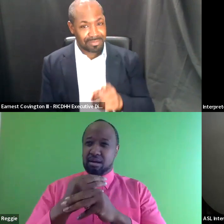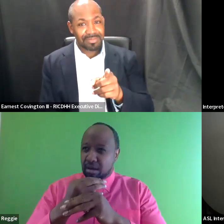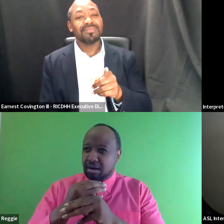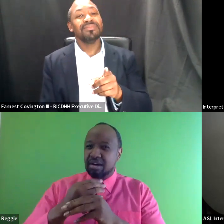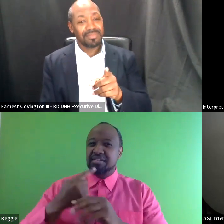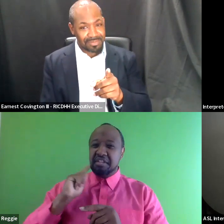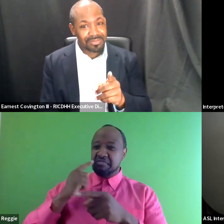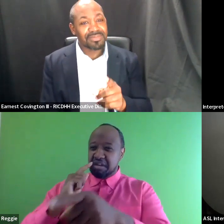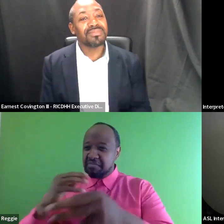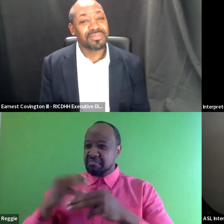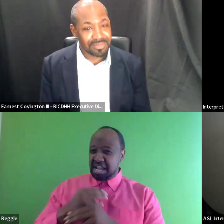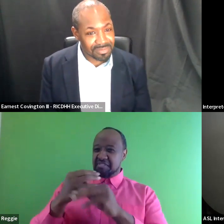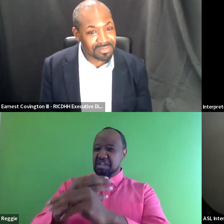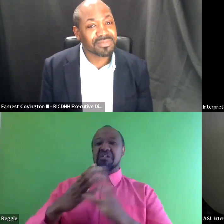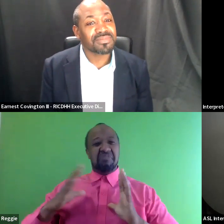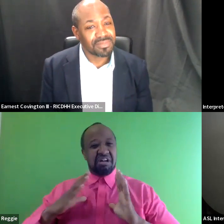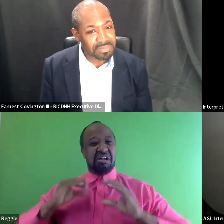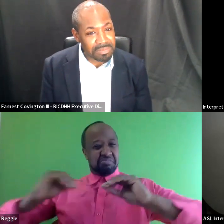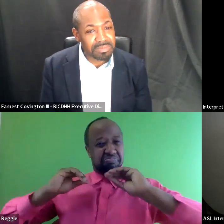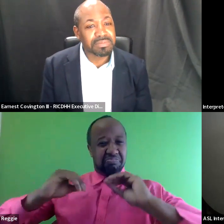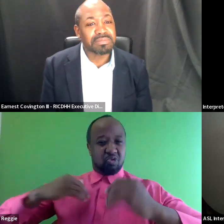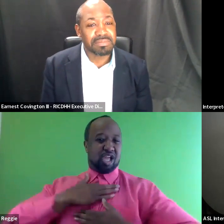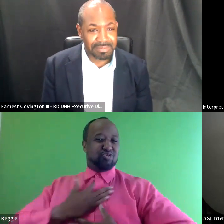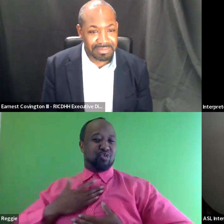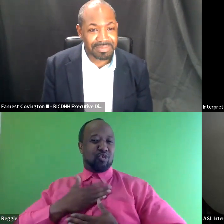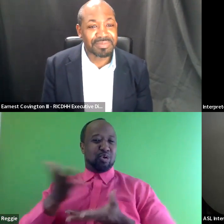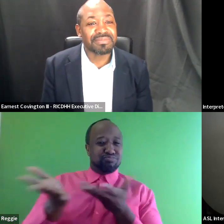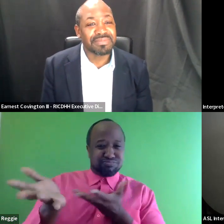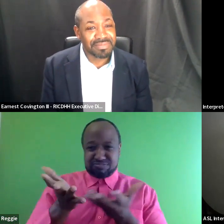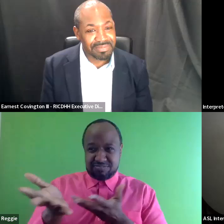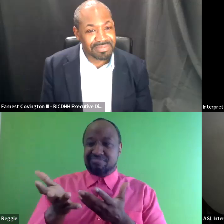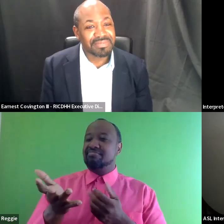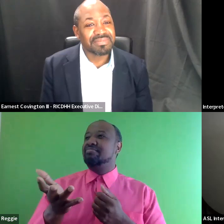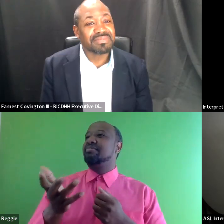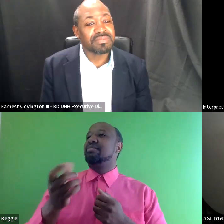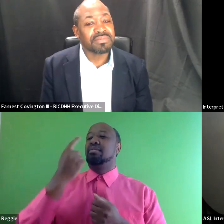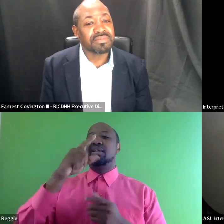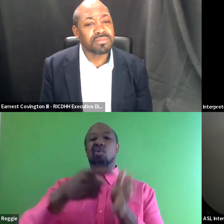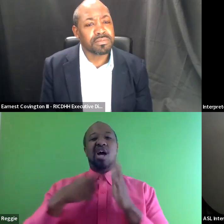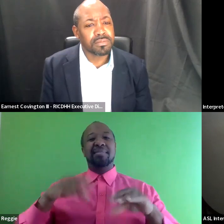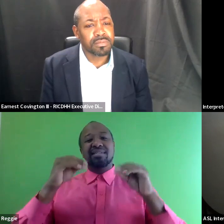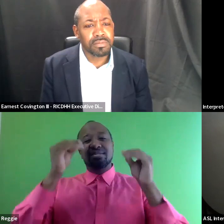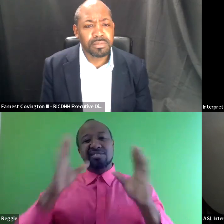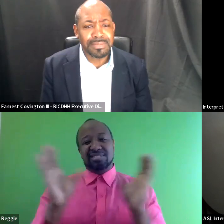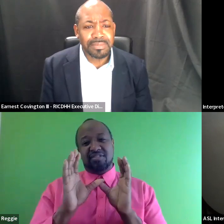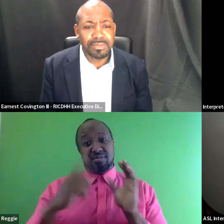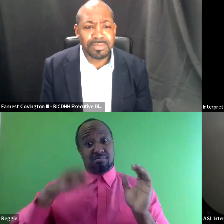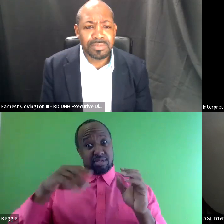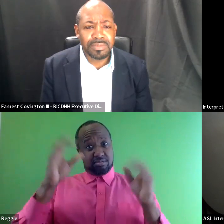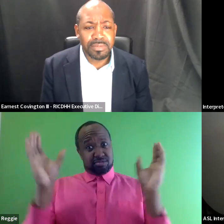to be a teacher. That became real interest. I wanted to teach math. Thinking about teaching math to other deaf children would be something great, and I would enjoy